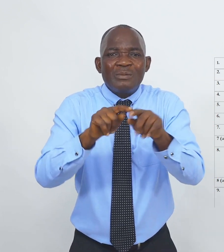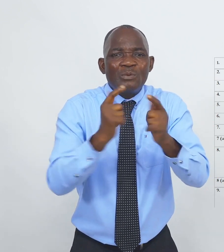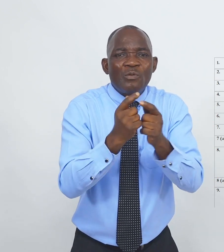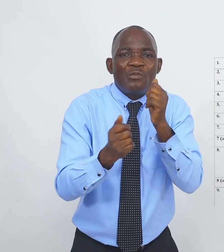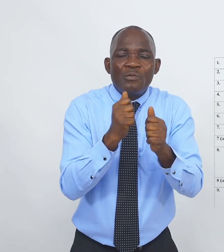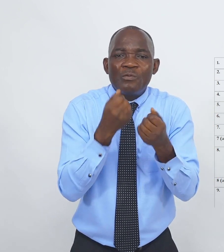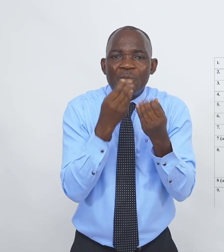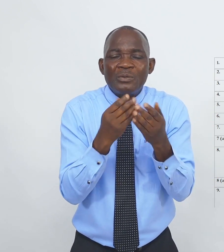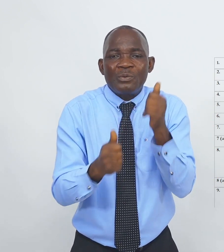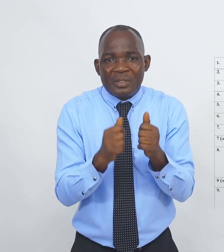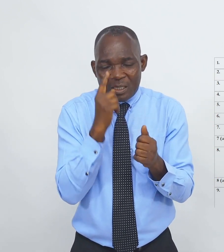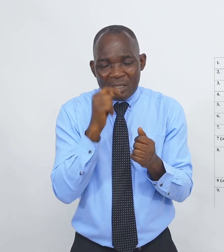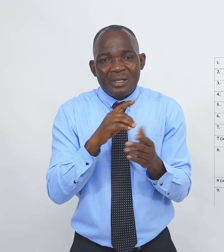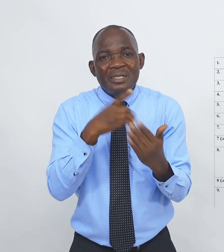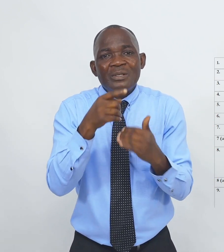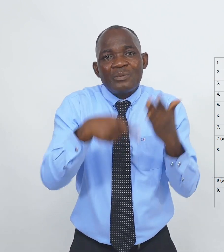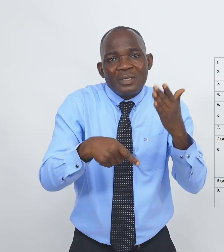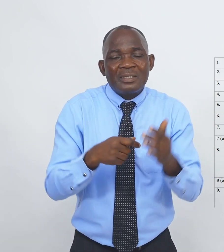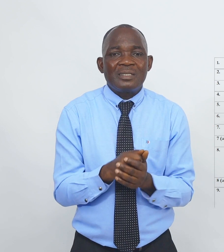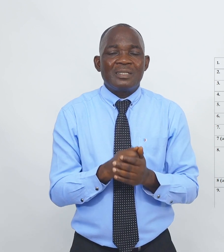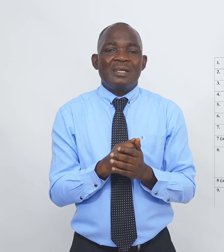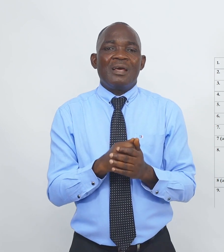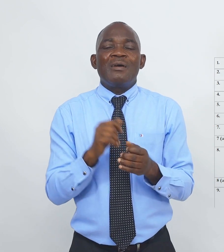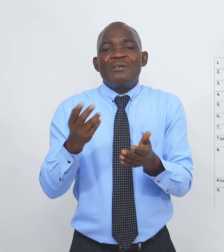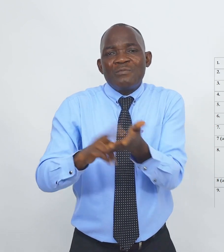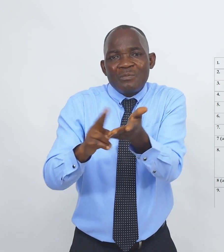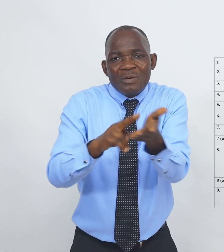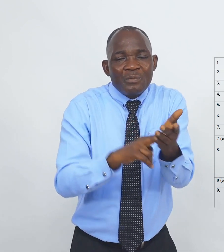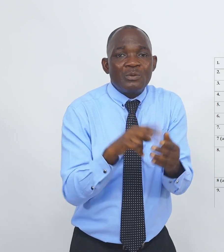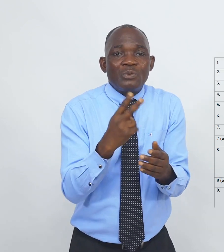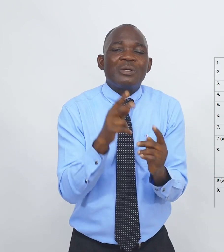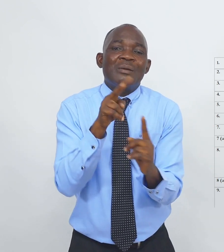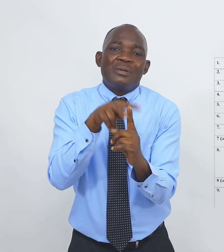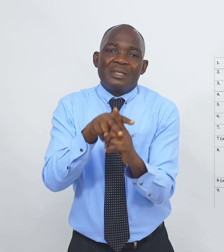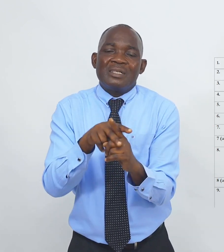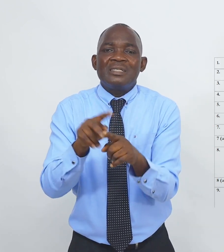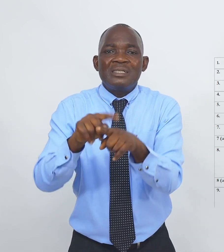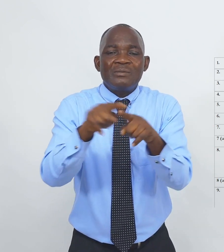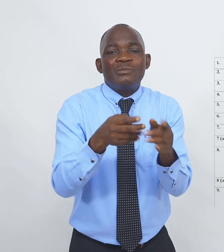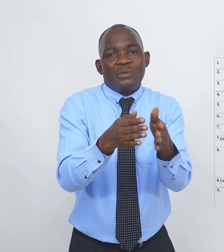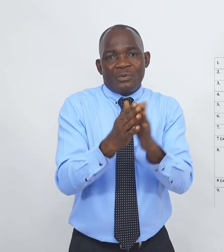information, including cover dates. Kindly fill multiple applications for multiple requests.